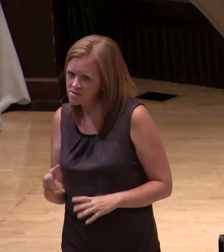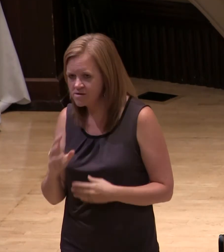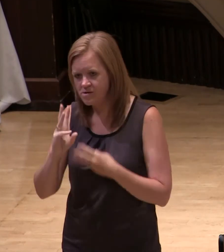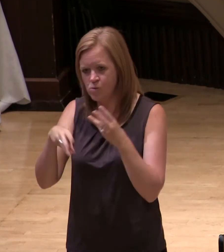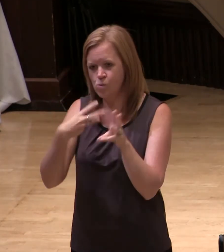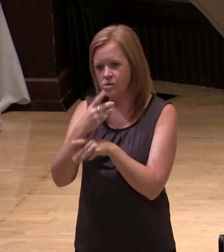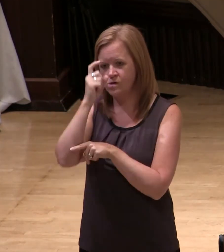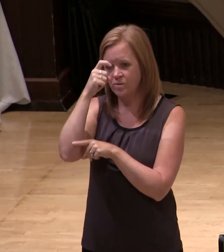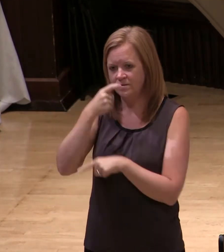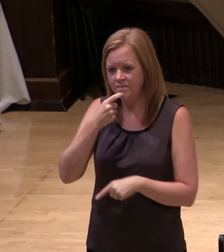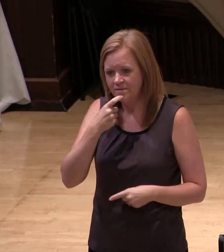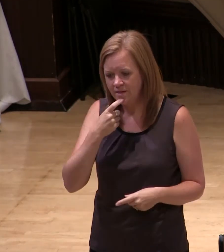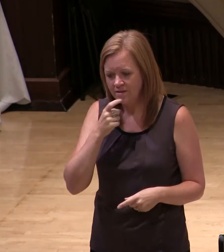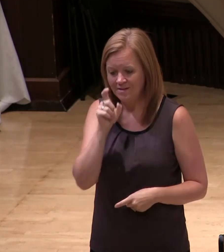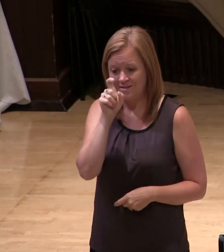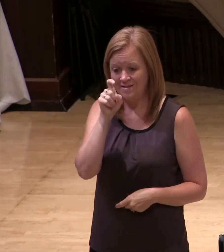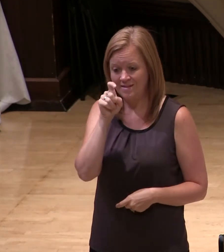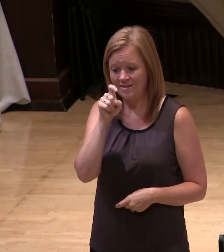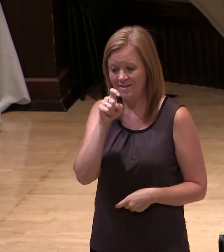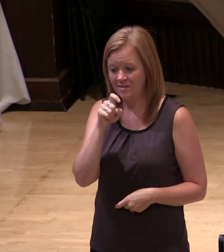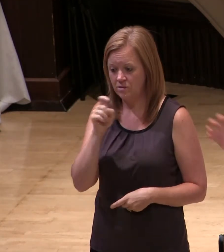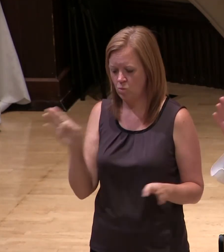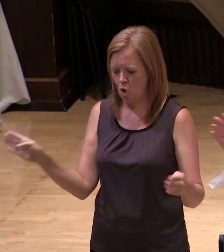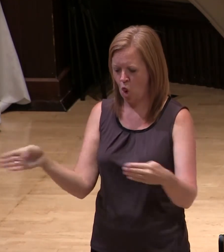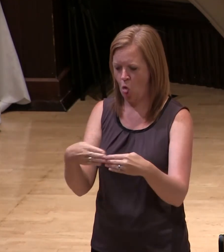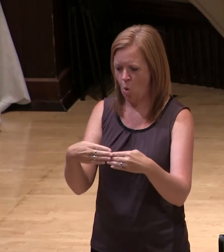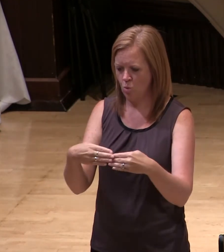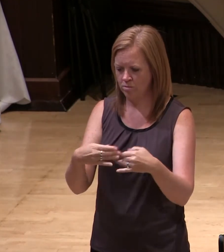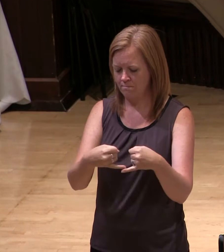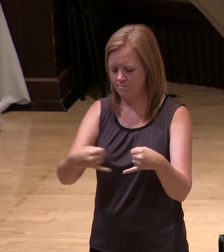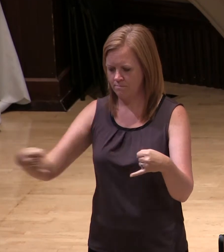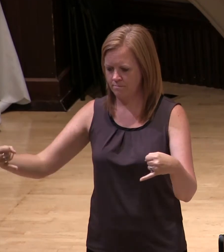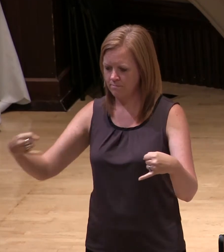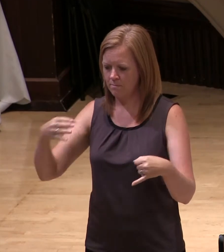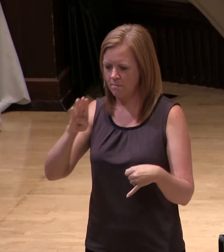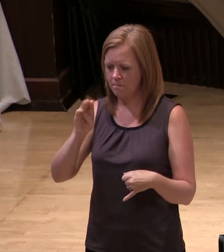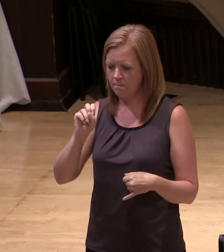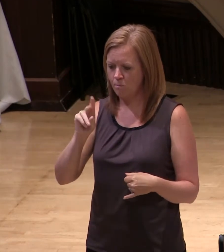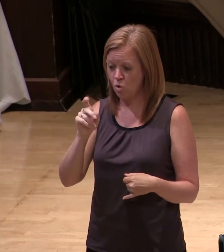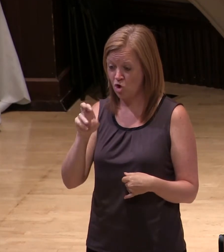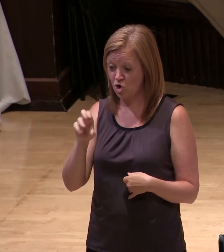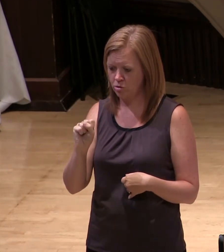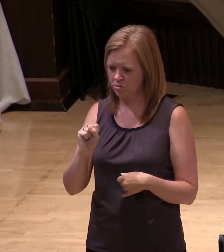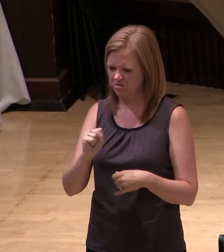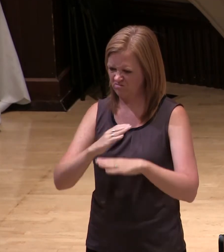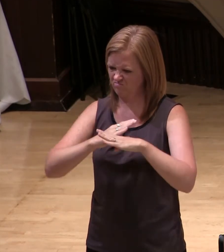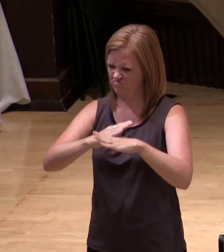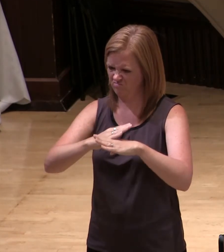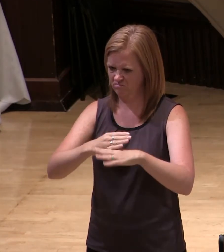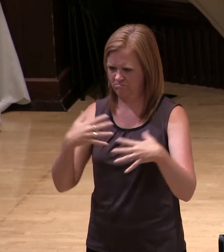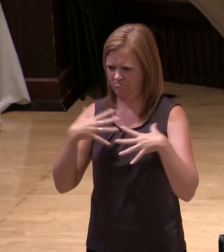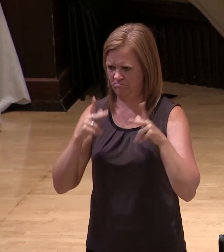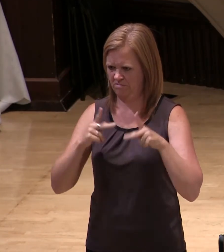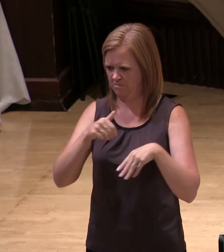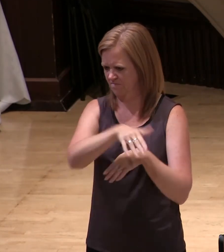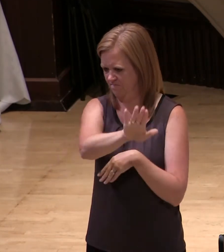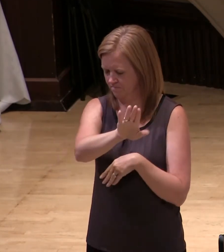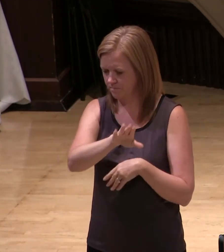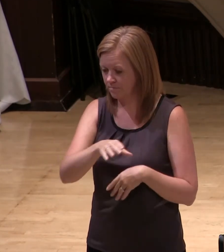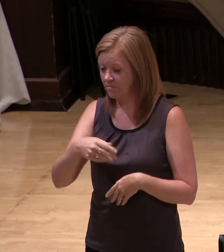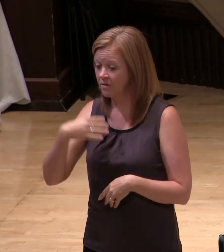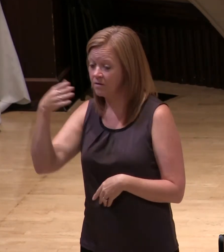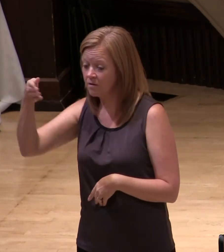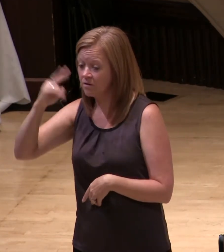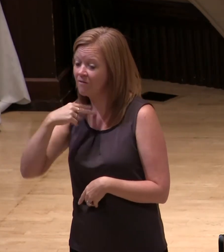Worldly wisdom says, we need to close our borders to keep scary people out. But God's voice says, welcome the